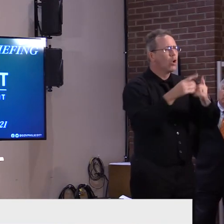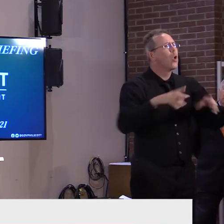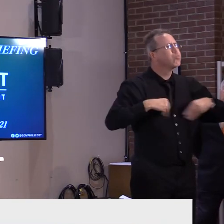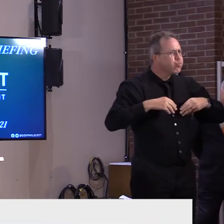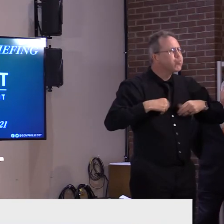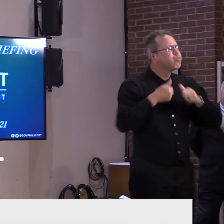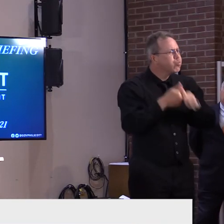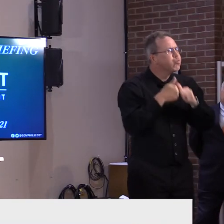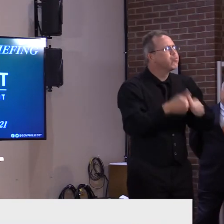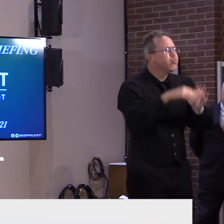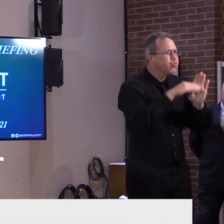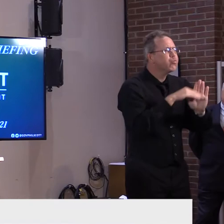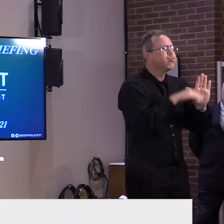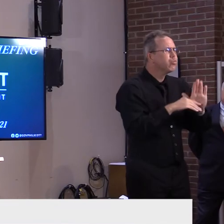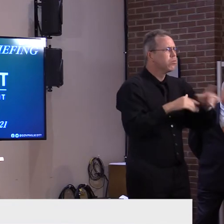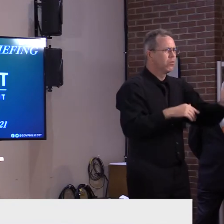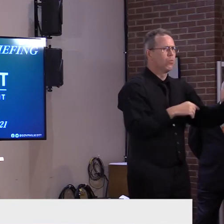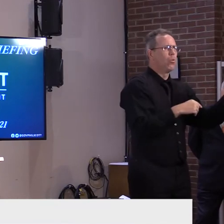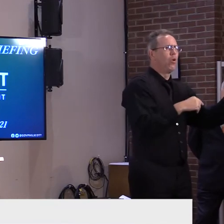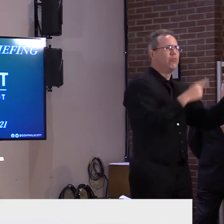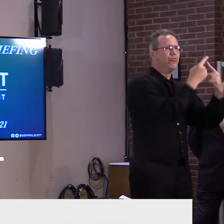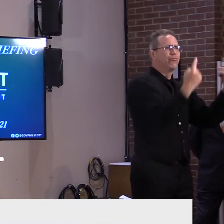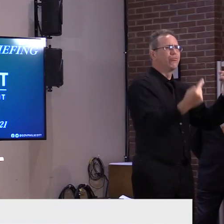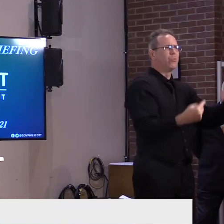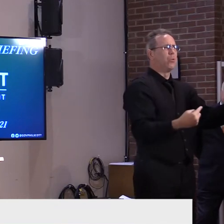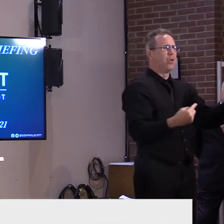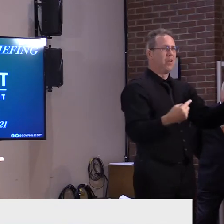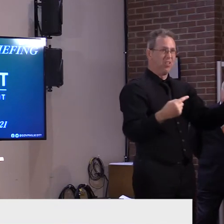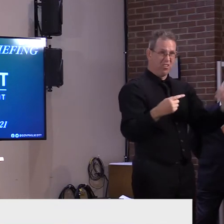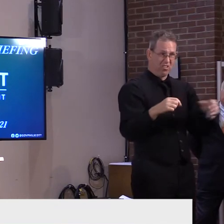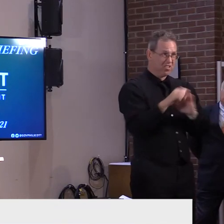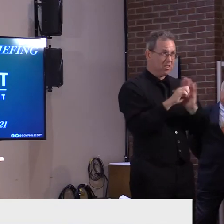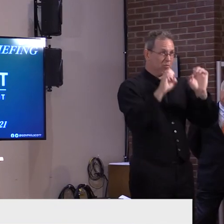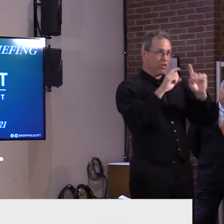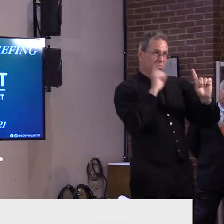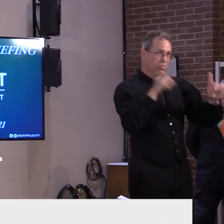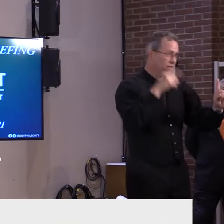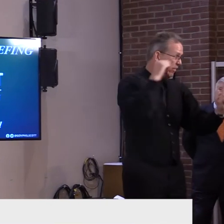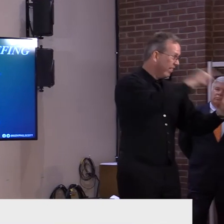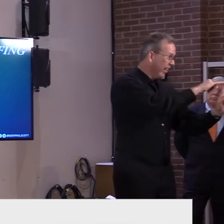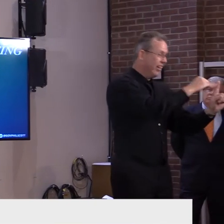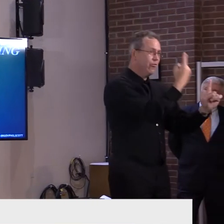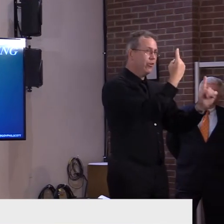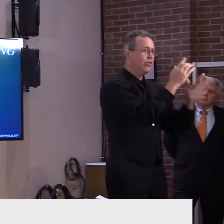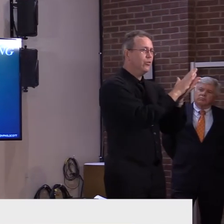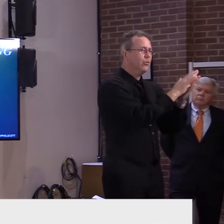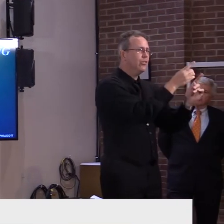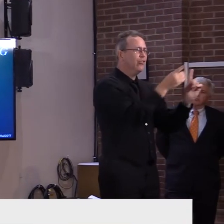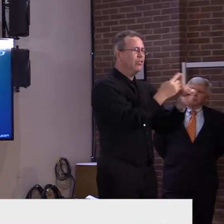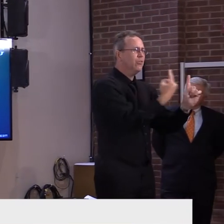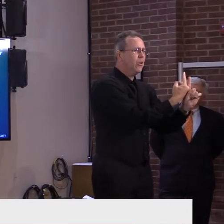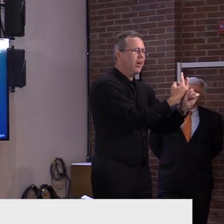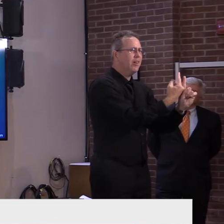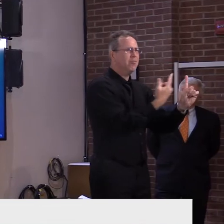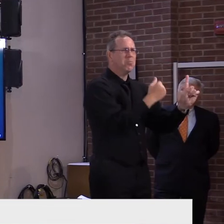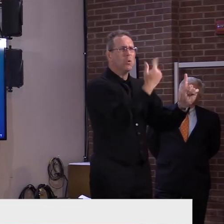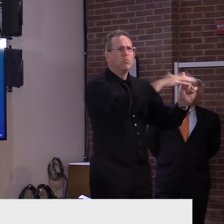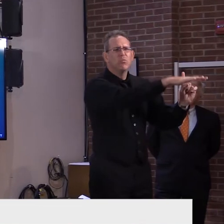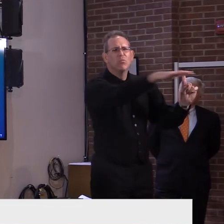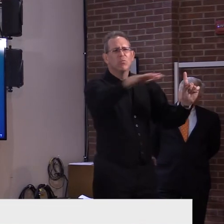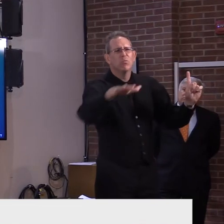quibbling about nothing at this point. If everyone has put into place a masking